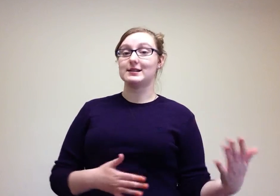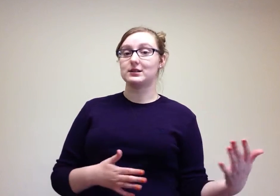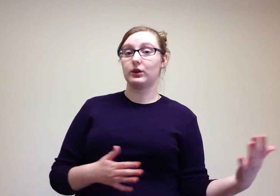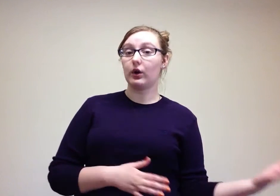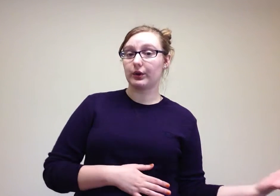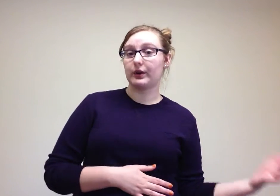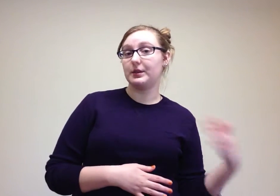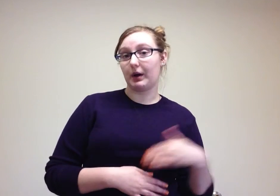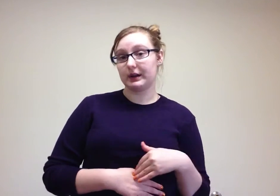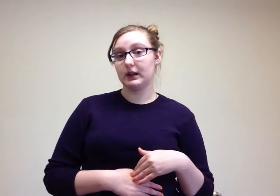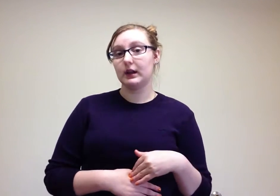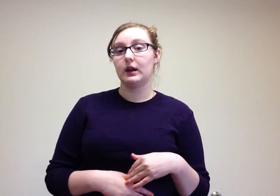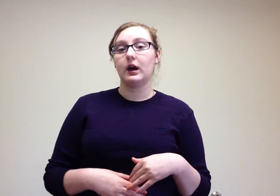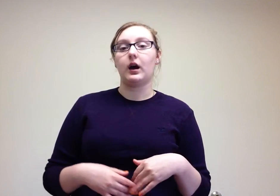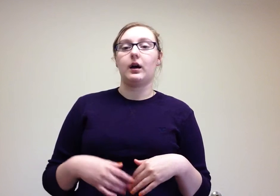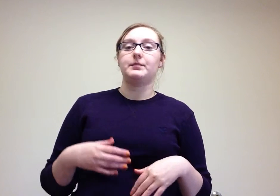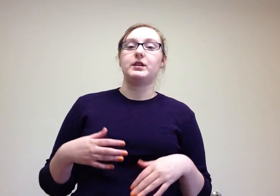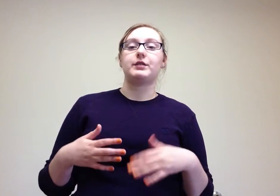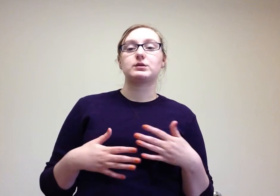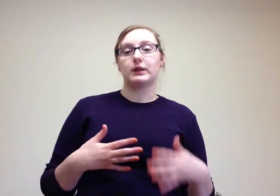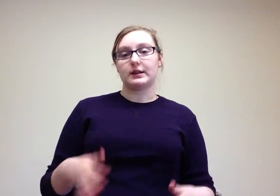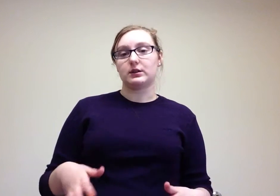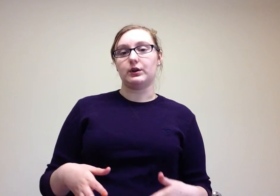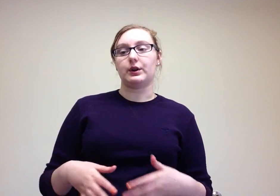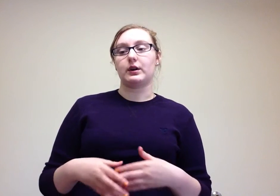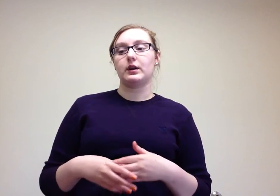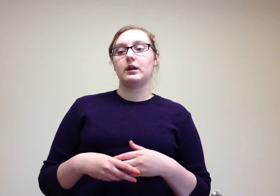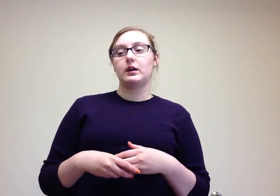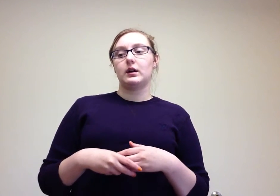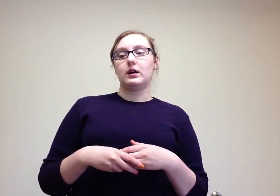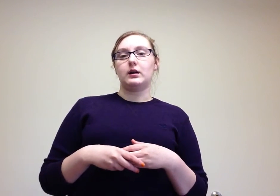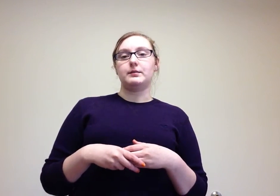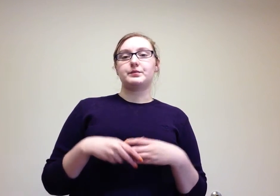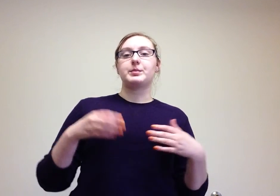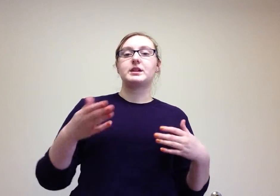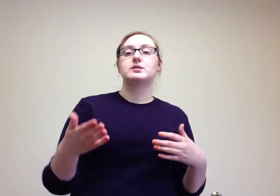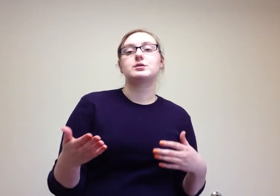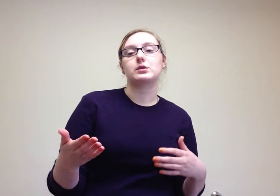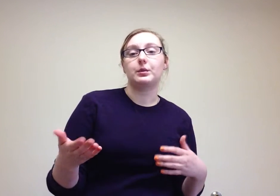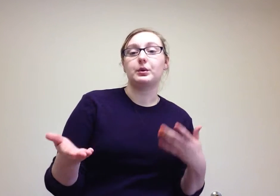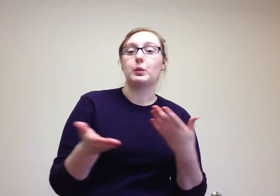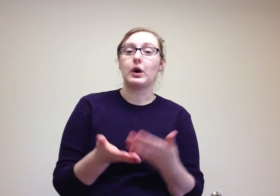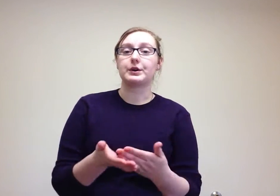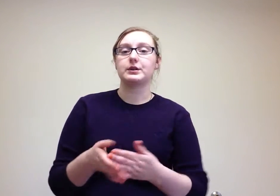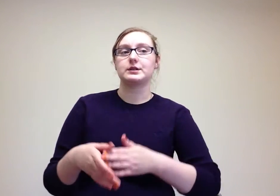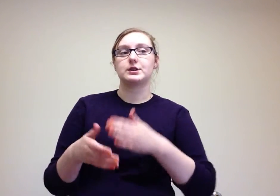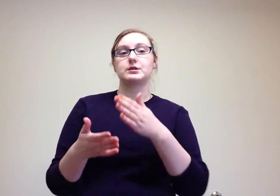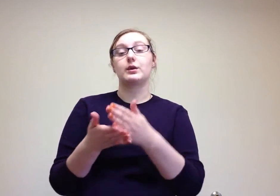last longer in the body. The effects will last longer. Things that are soluble in water, such as